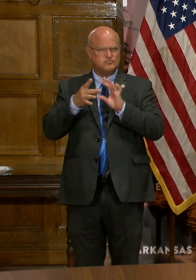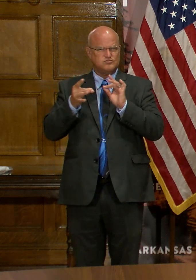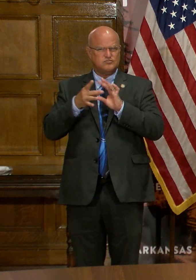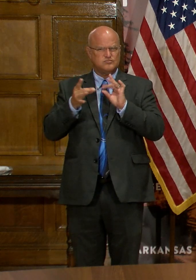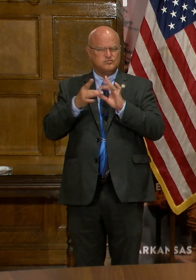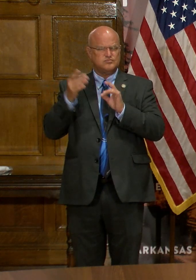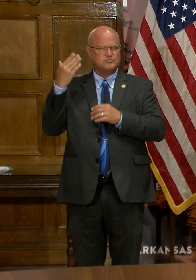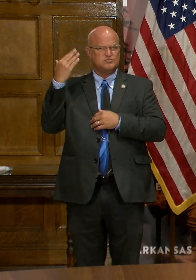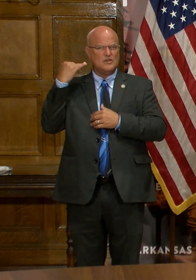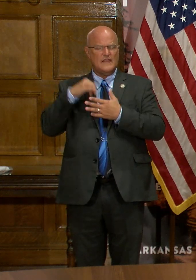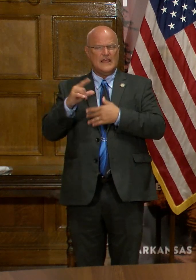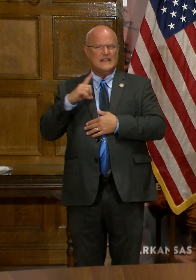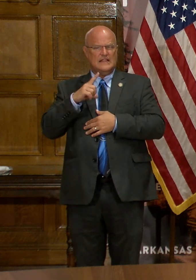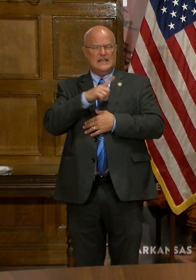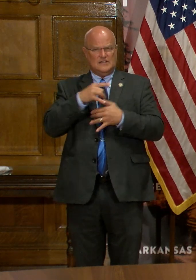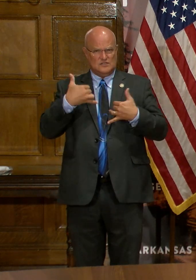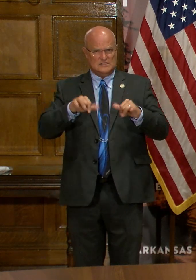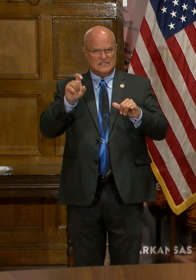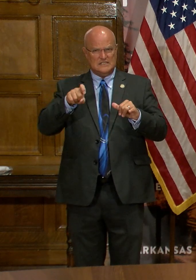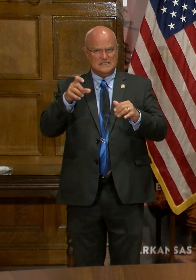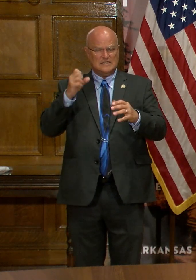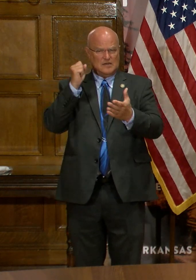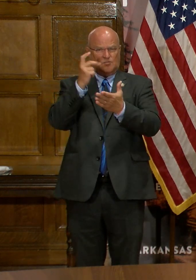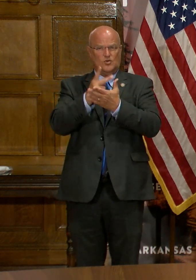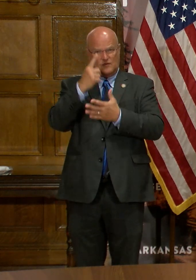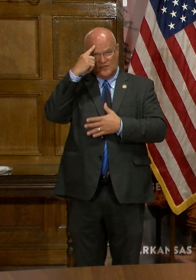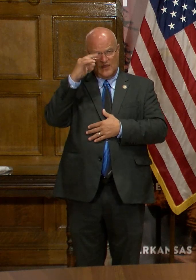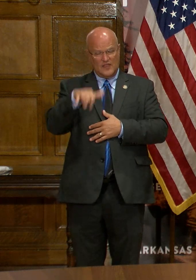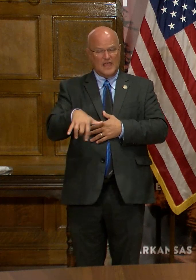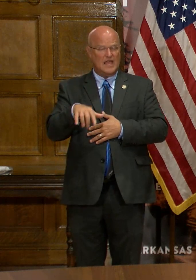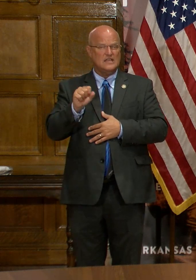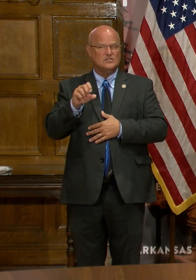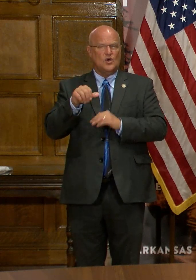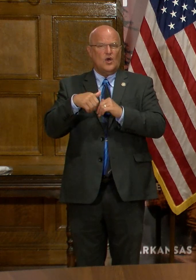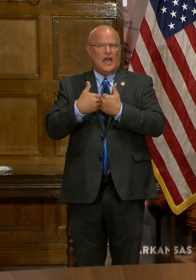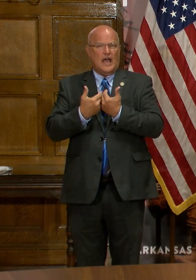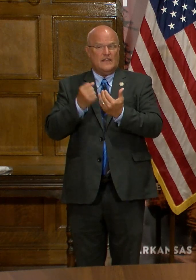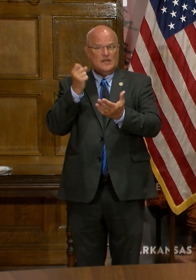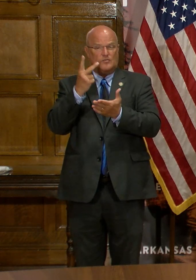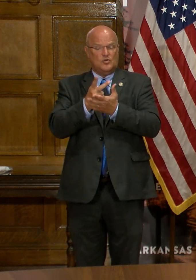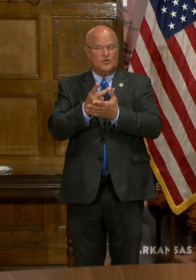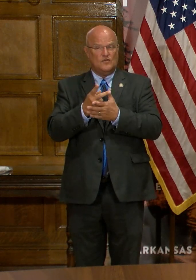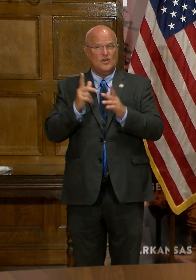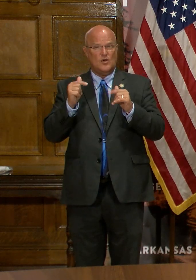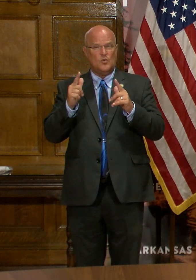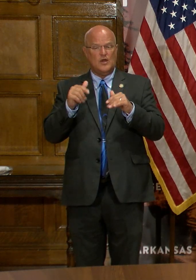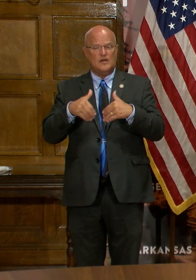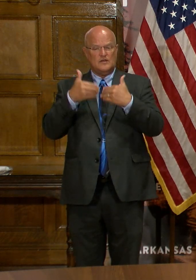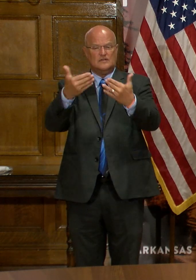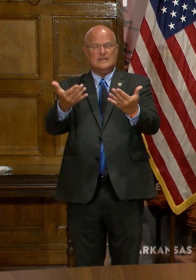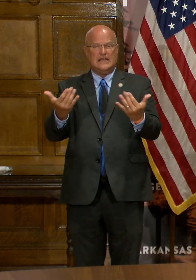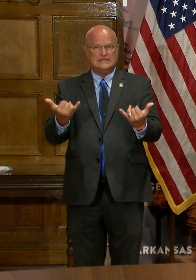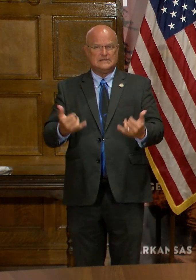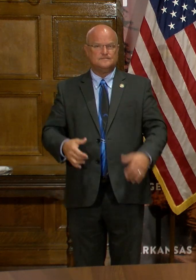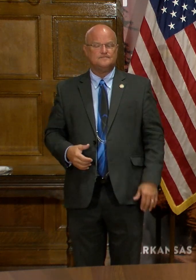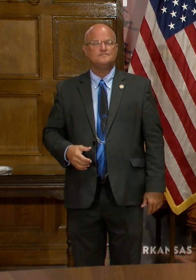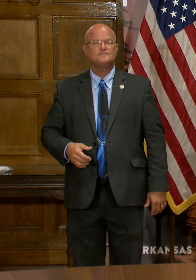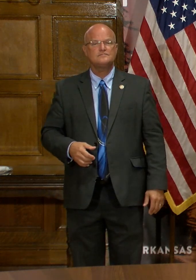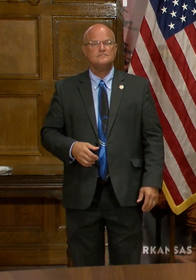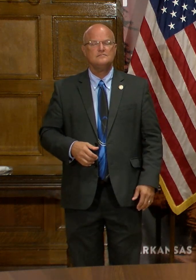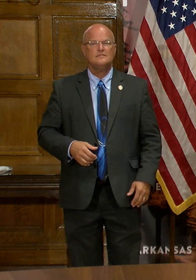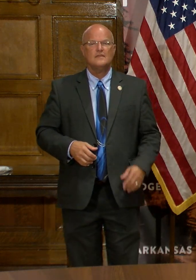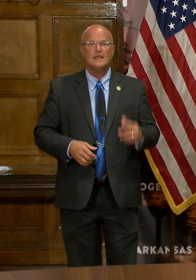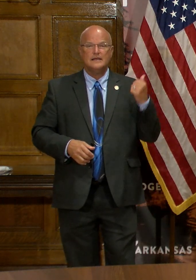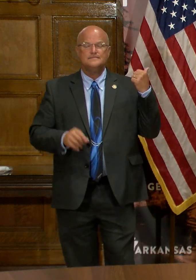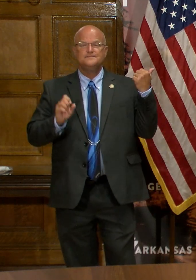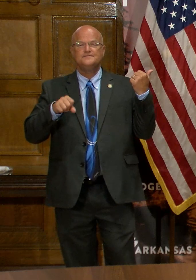mentioned that the legislature still needed to give approval for that. So have they given approval, and where do we go from here?